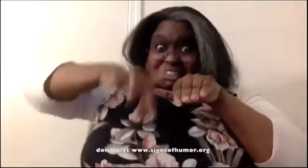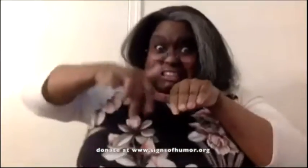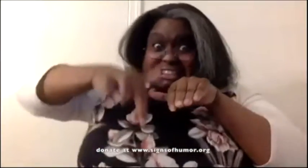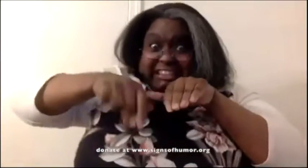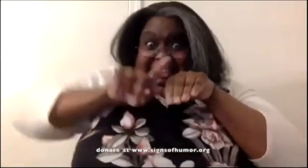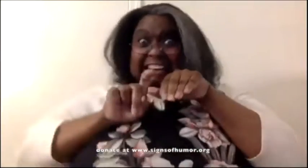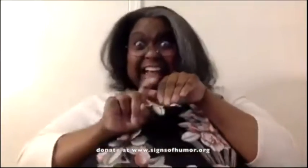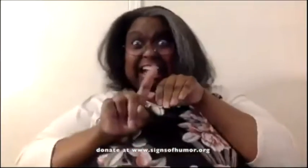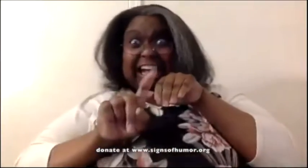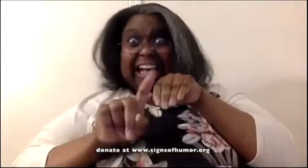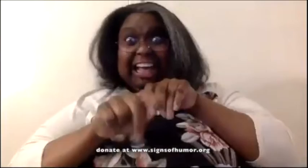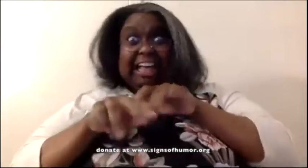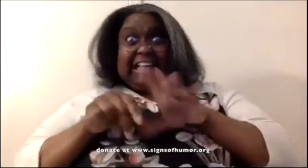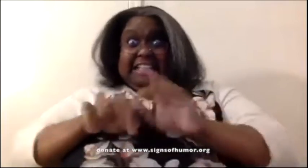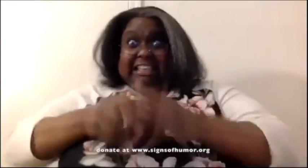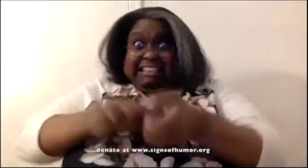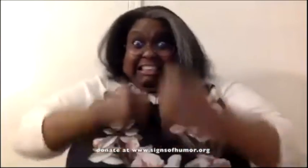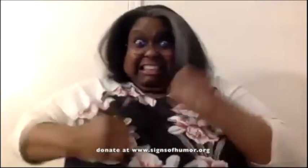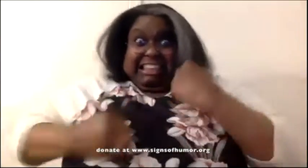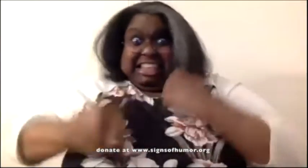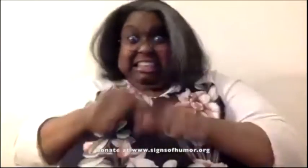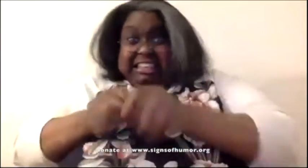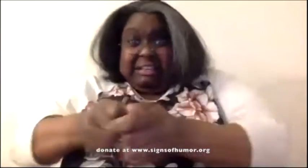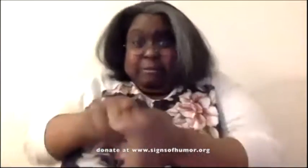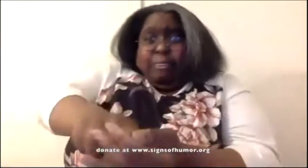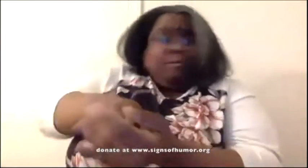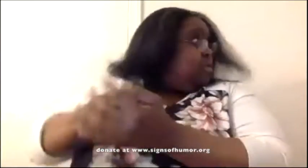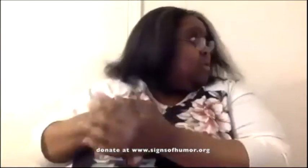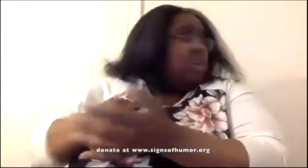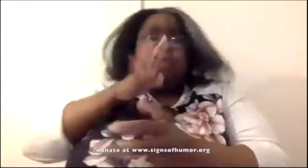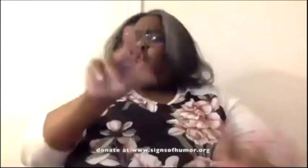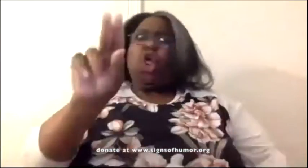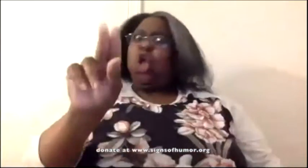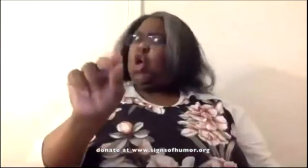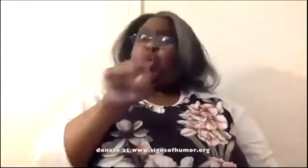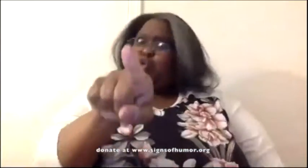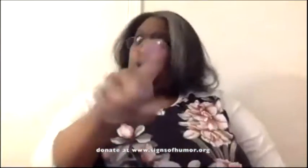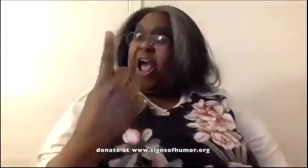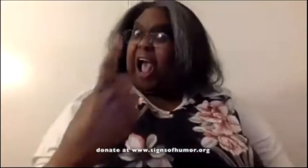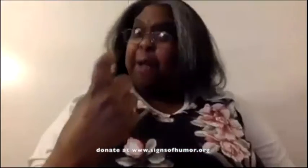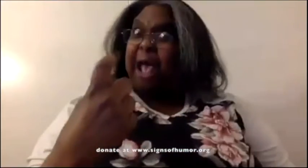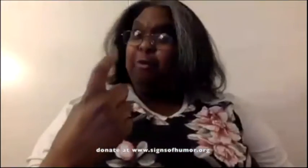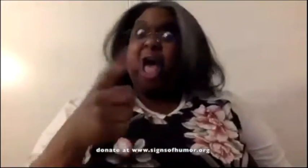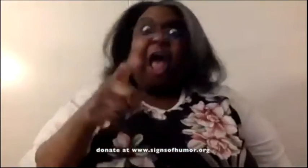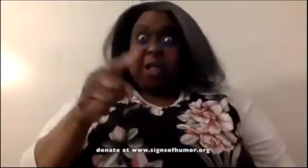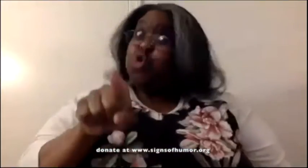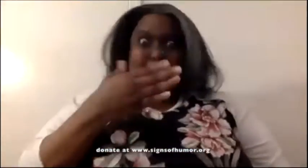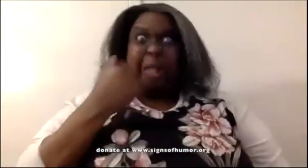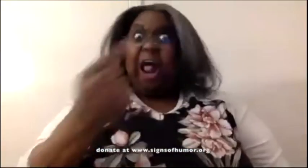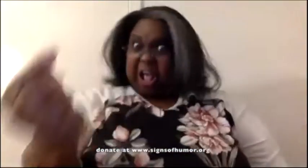He's running down the stairs, across the porch and down the stairs. He's heading down the block. He's trying to get his keys to get in the car.